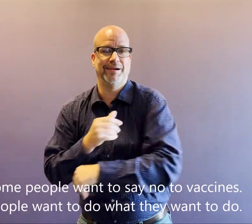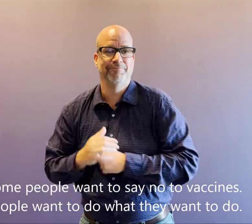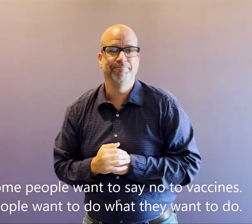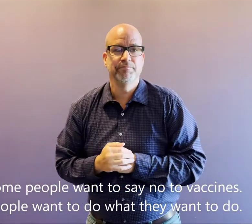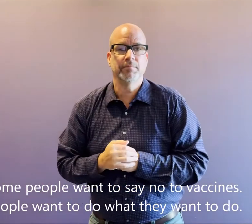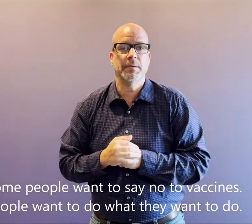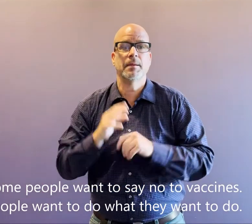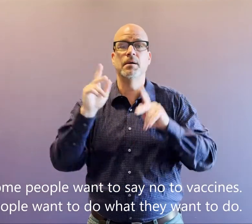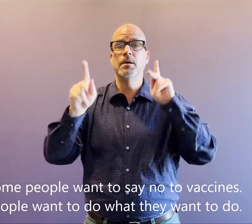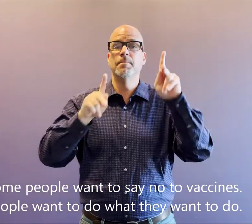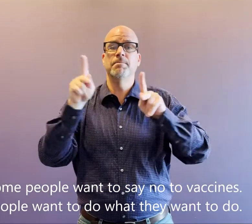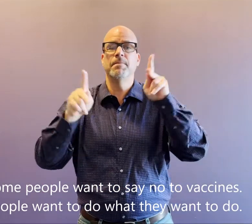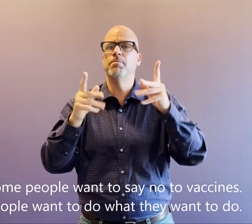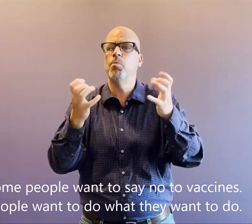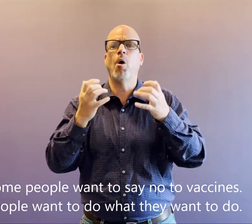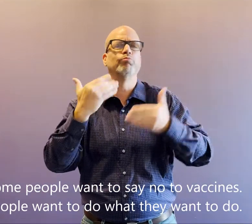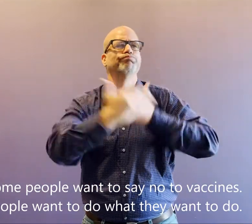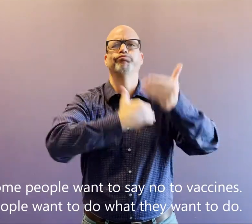Some people want to say no to vaccines.